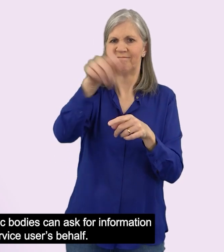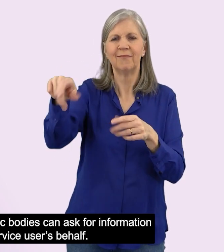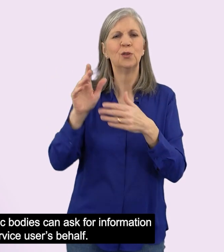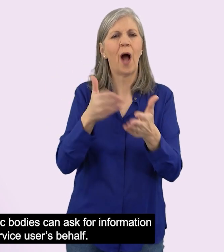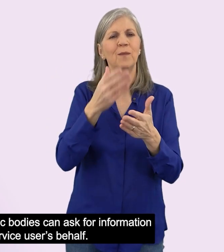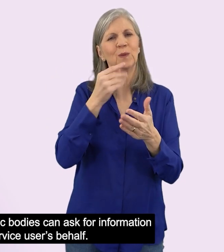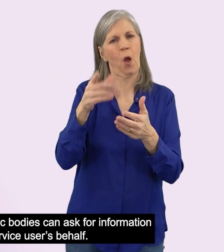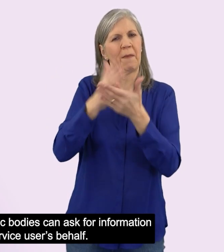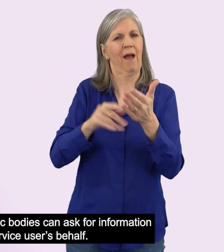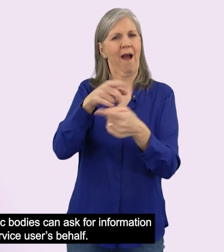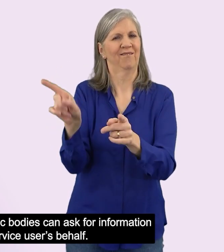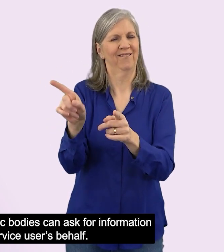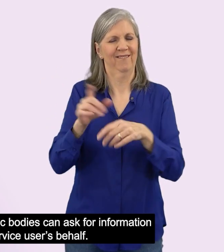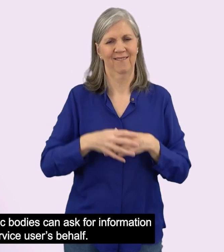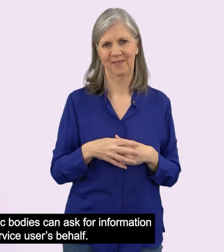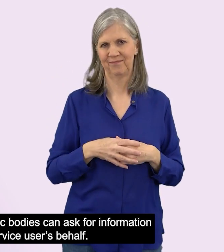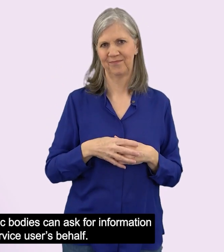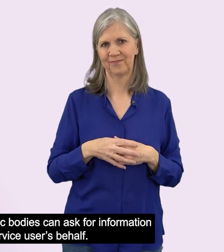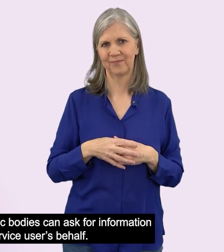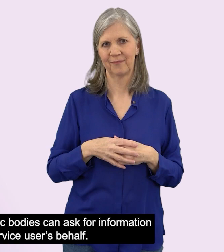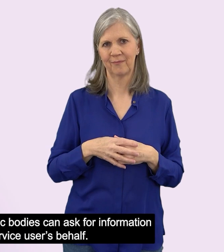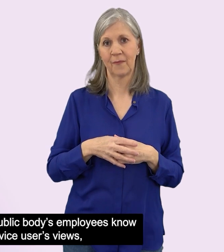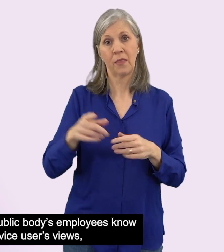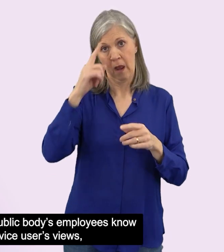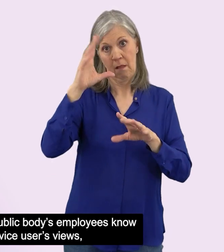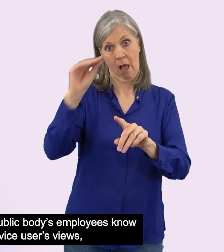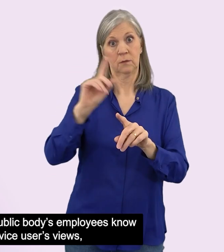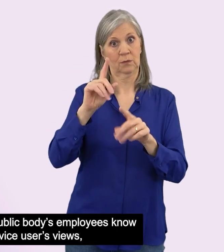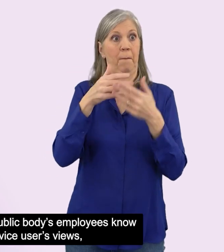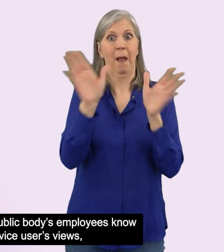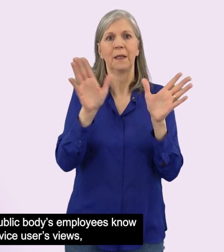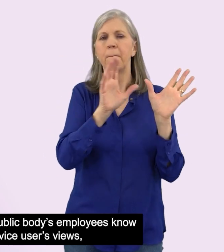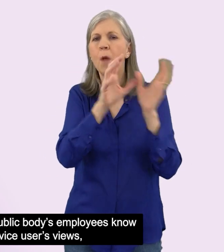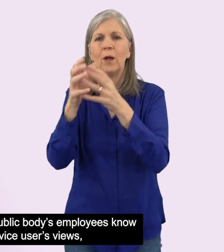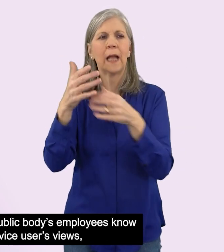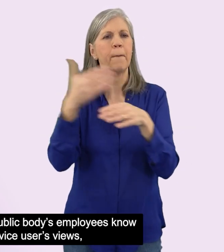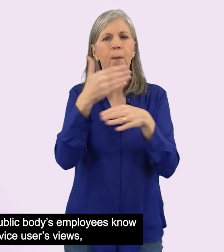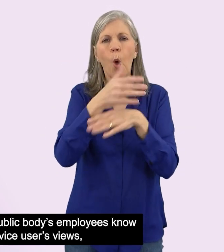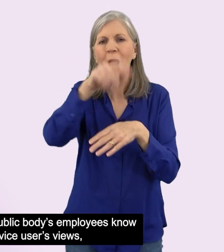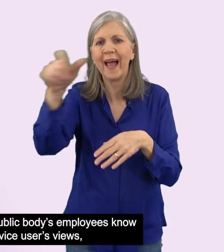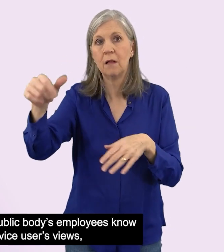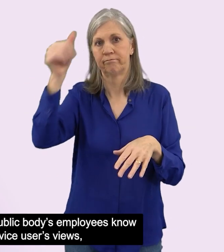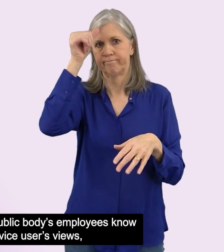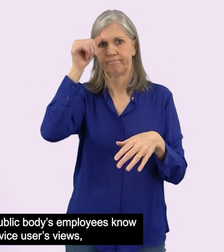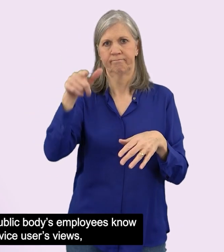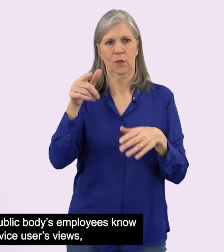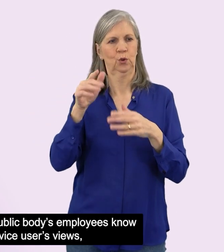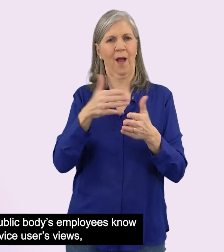7.2. Members of public bodies can ask for information on a service user's behalf. They can let the public body's employees know the service user's